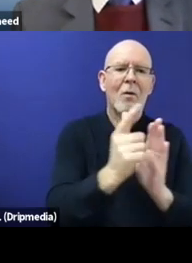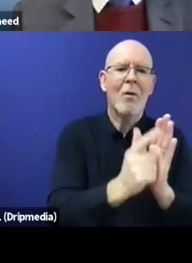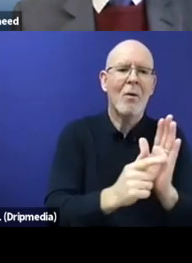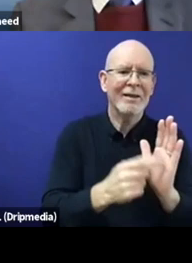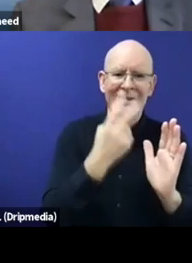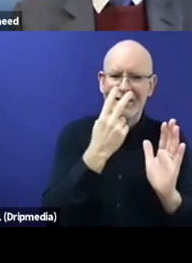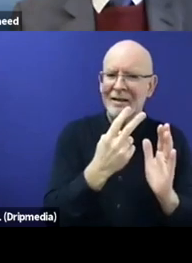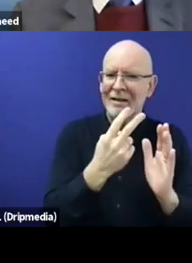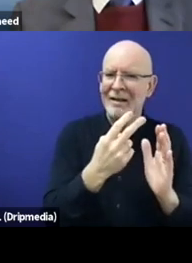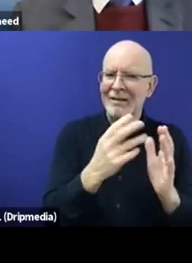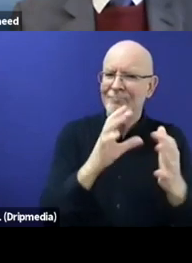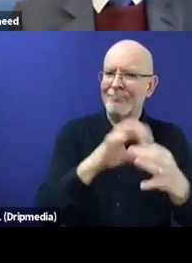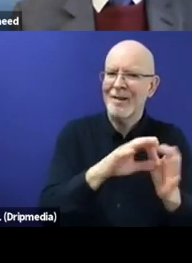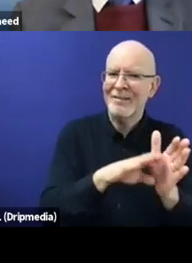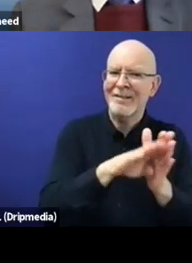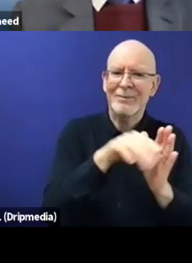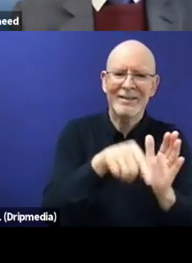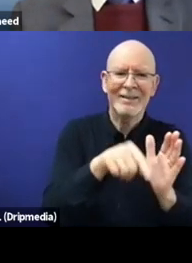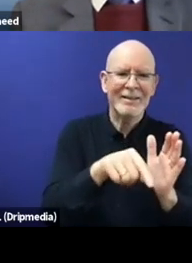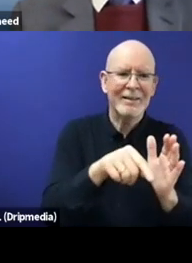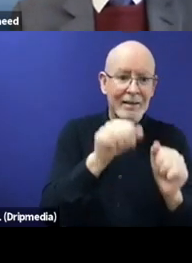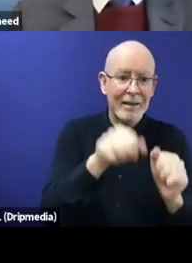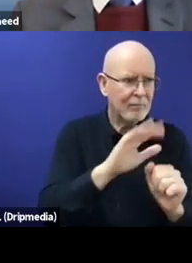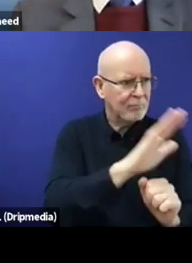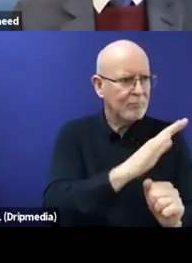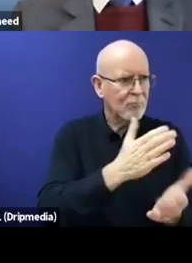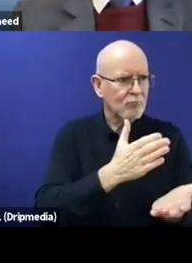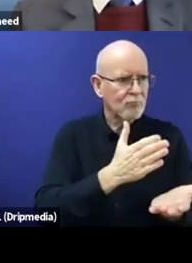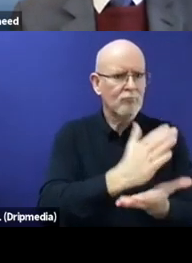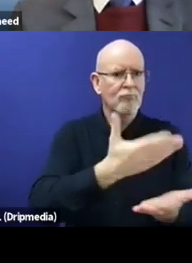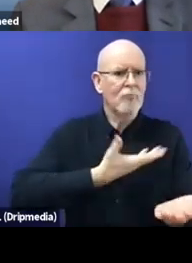through dissemination of these are your rights, this is what you have,